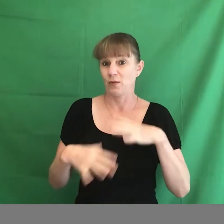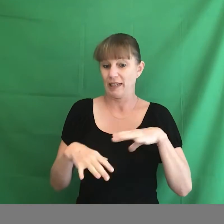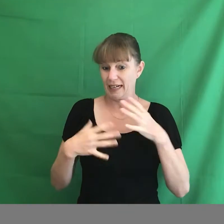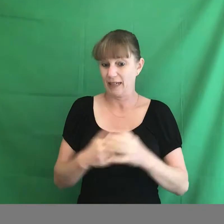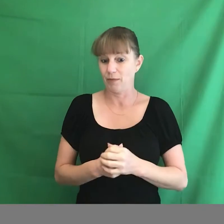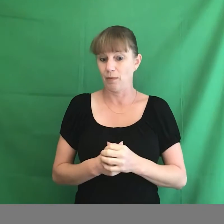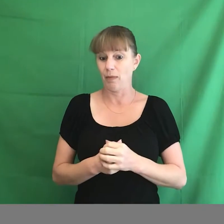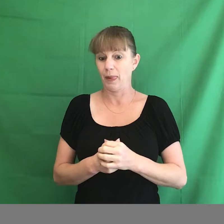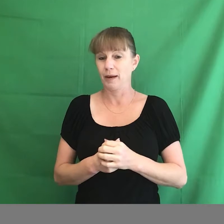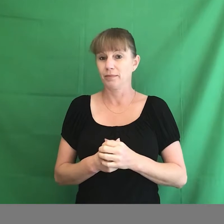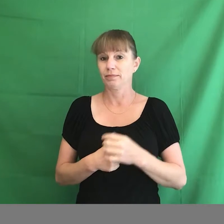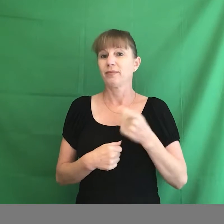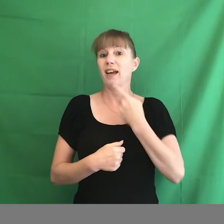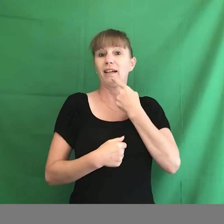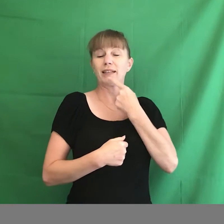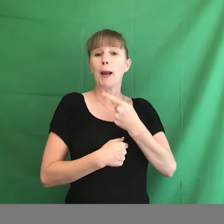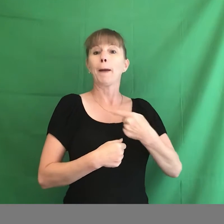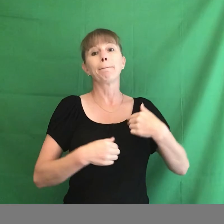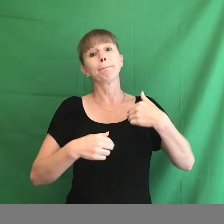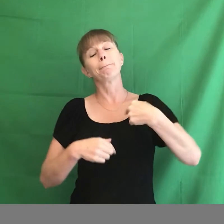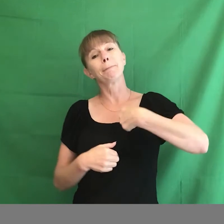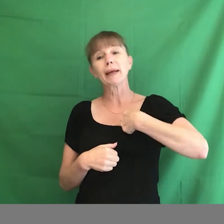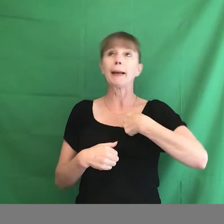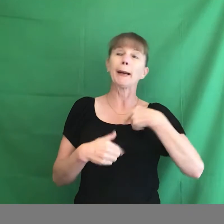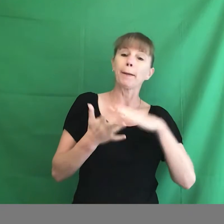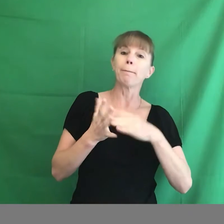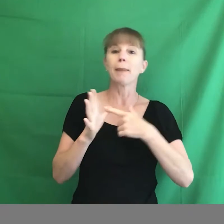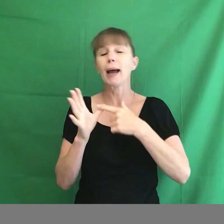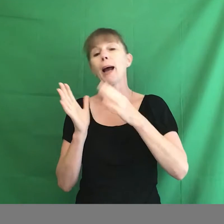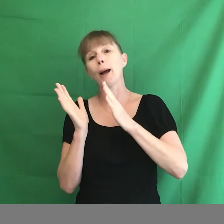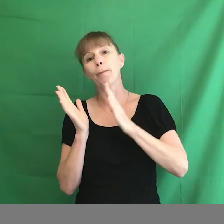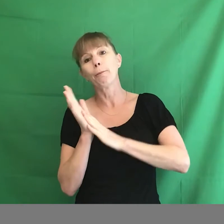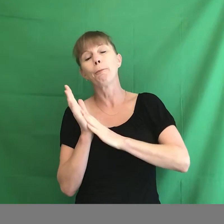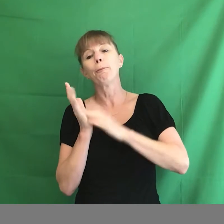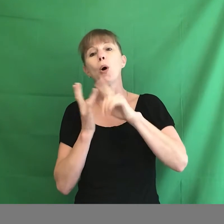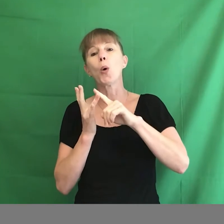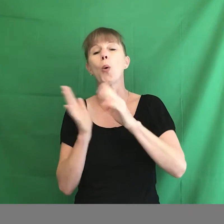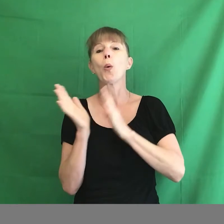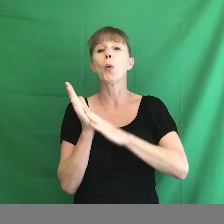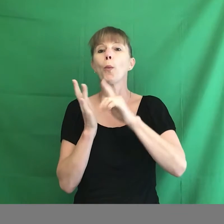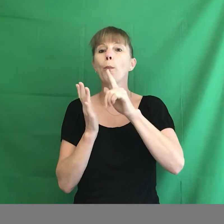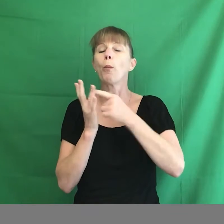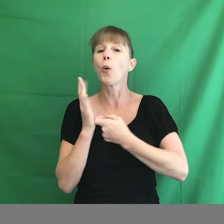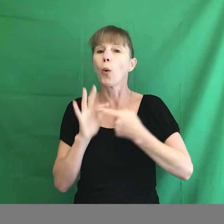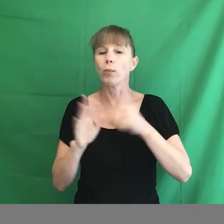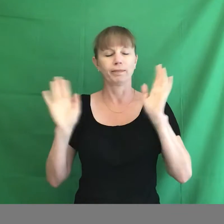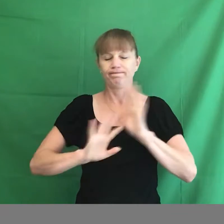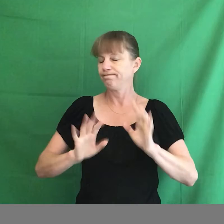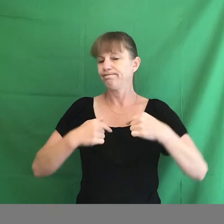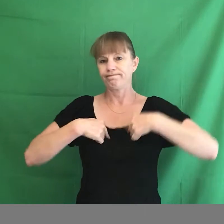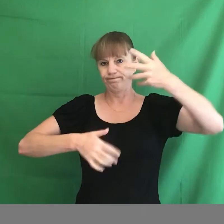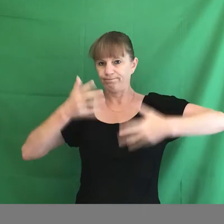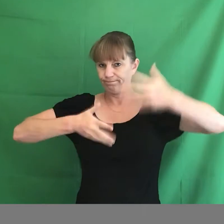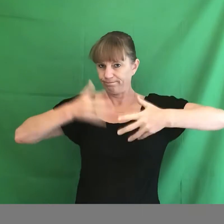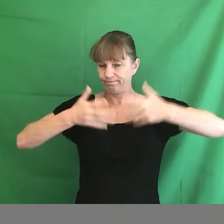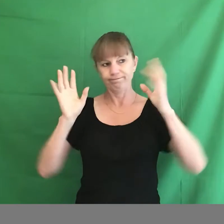So we're going to go mi, me, ma, mo, mu. Mi, me,